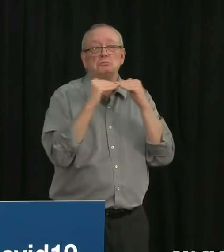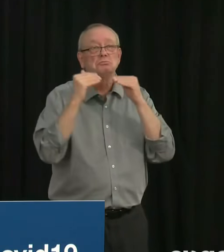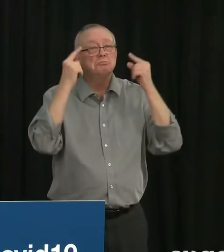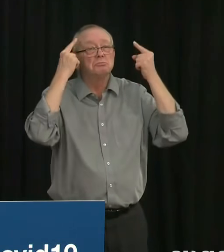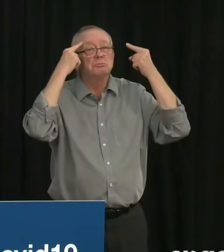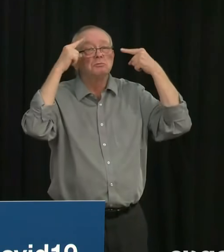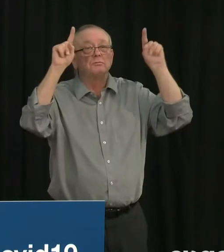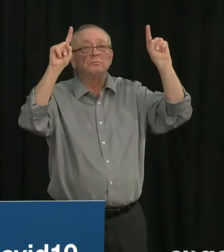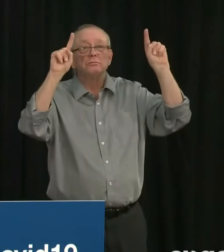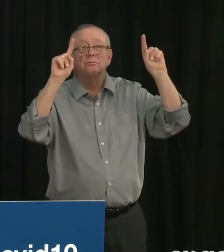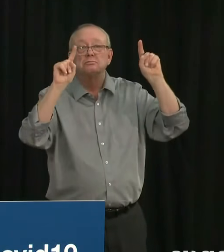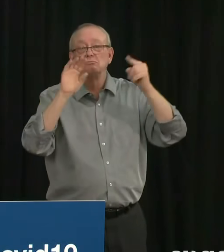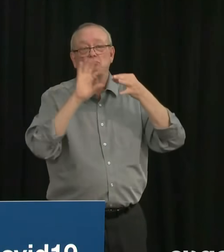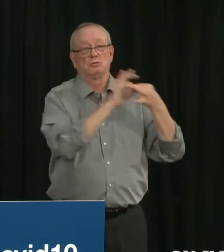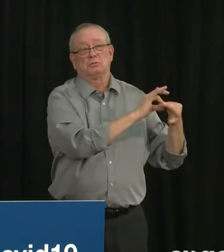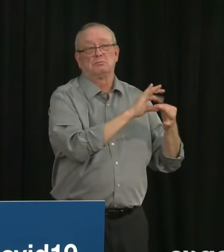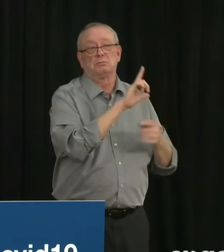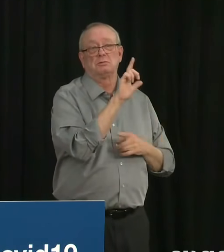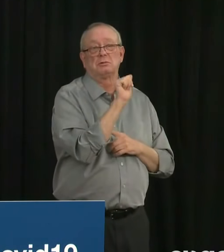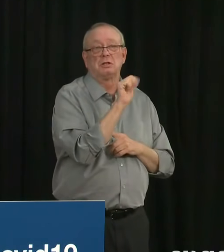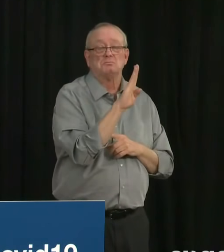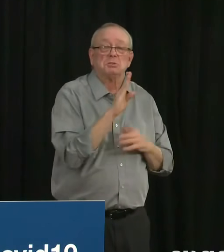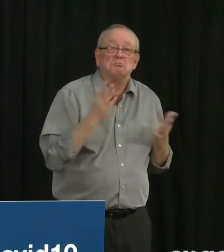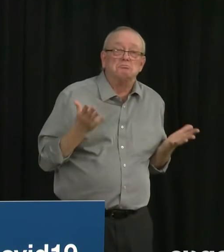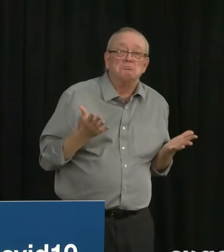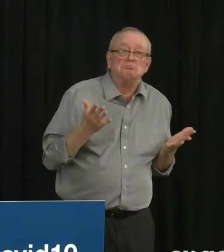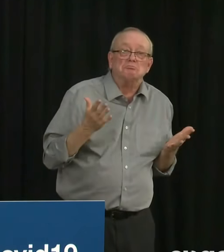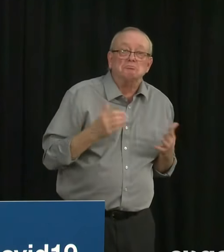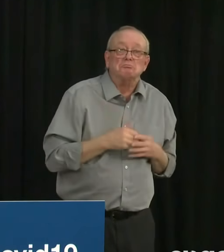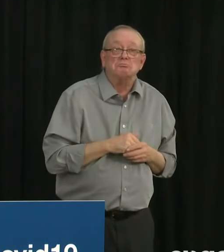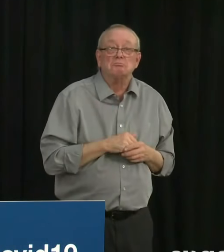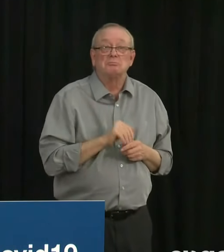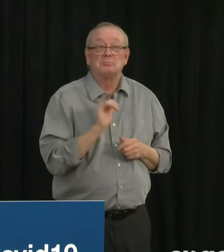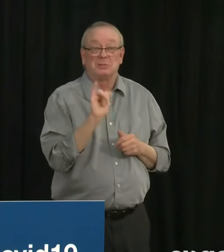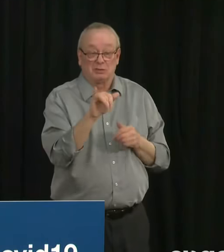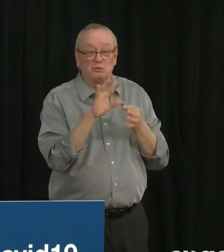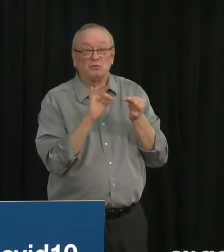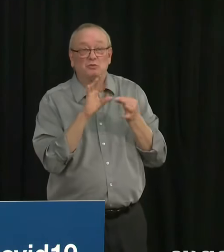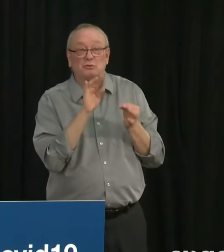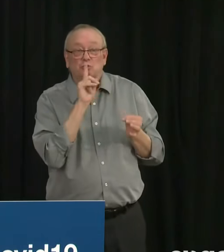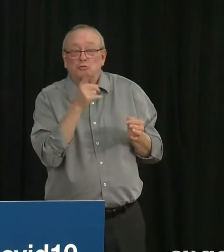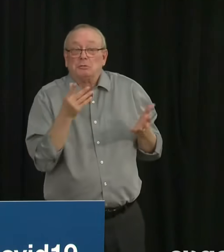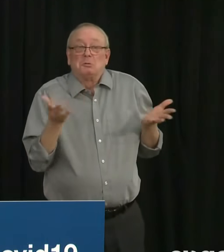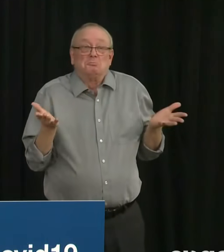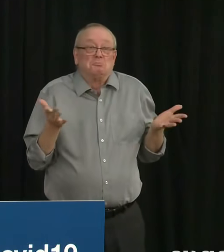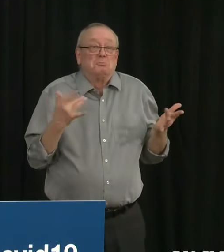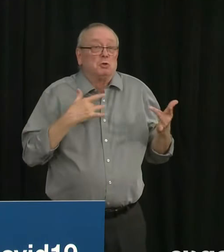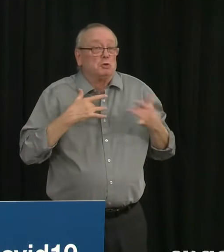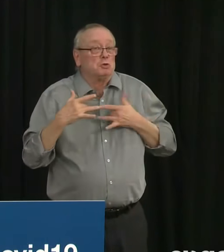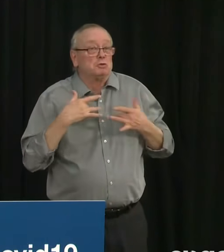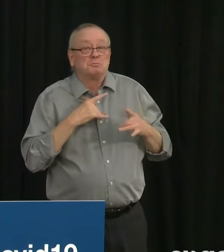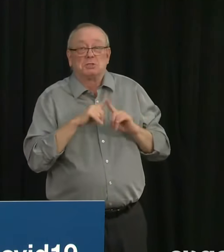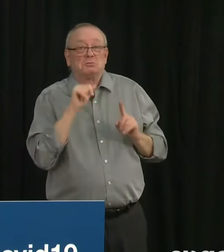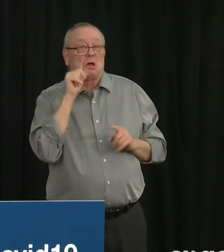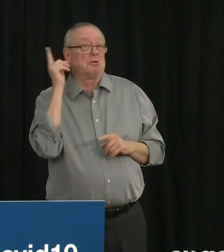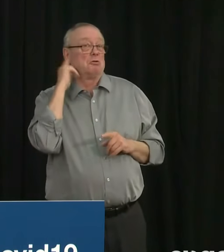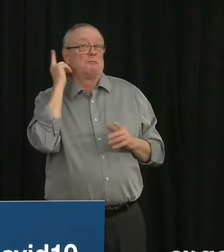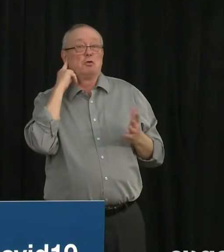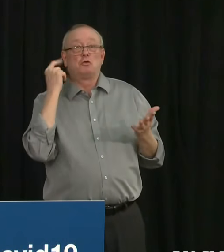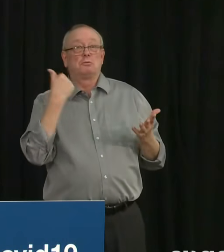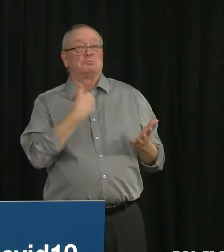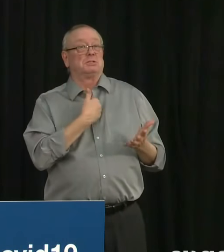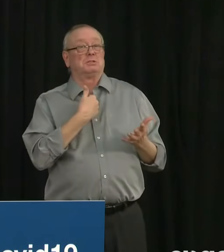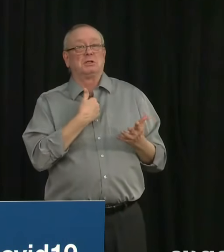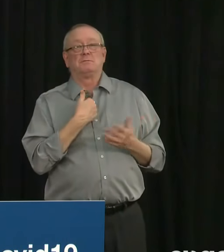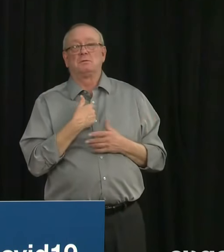Laboratory. So that's certainly a concerning story that you're reporting, but again, I haven't heard the details of that, so I'll have to go back and check that with the